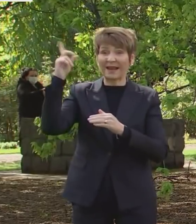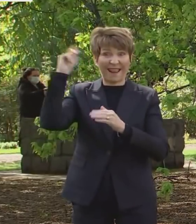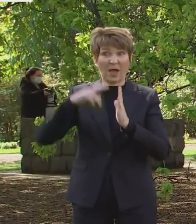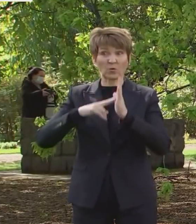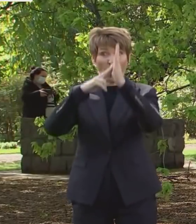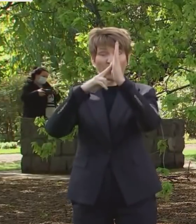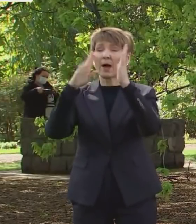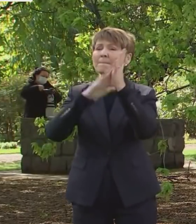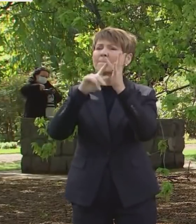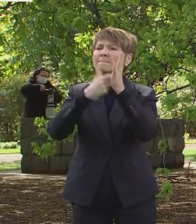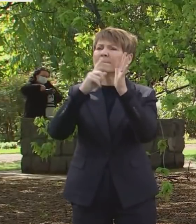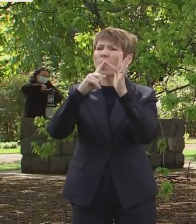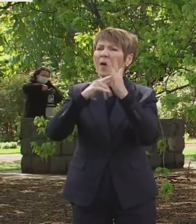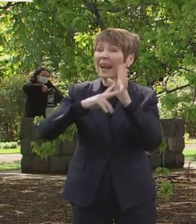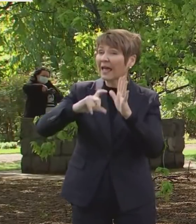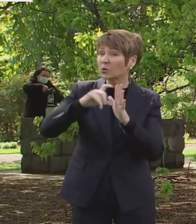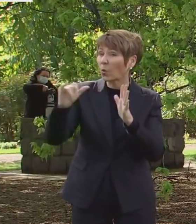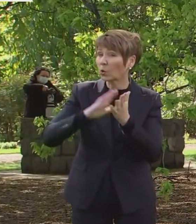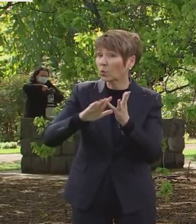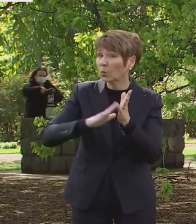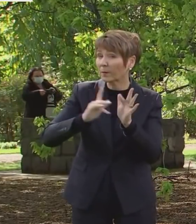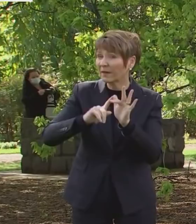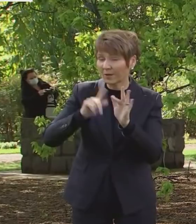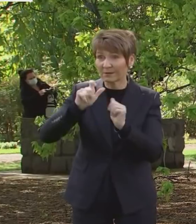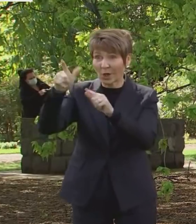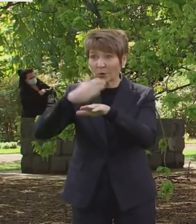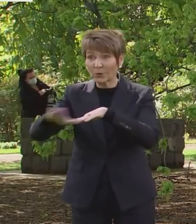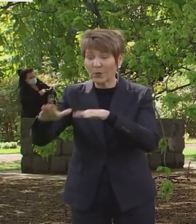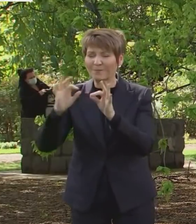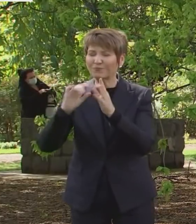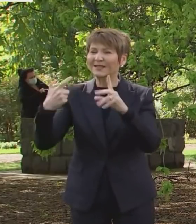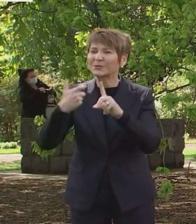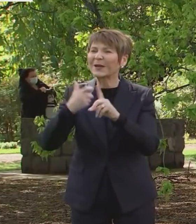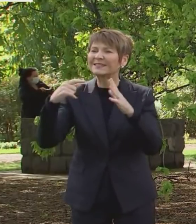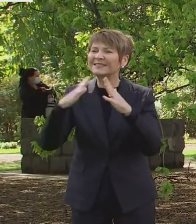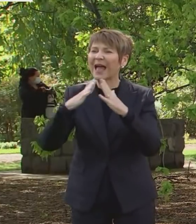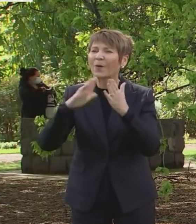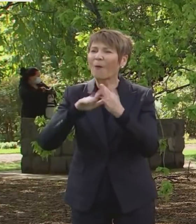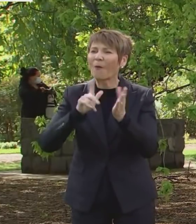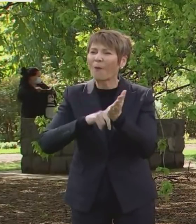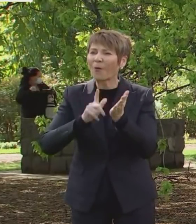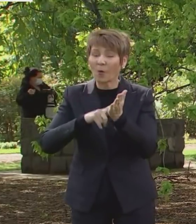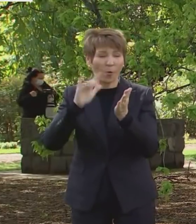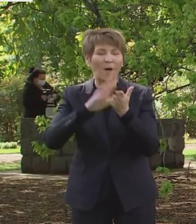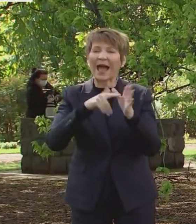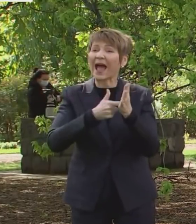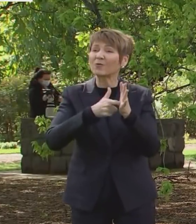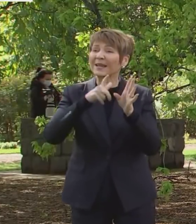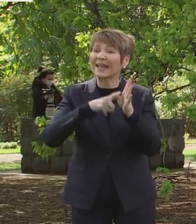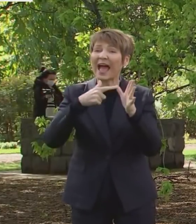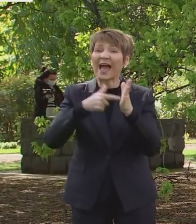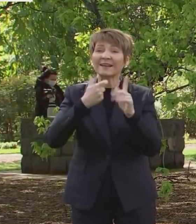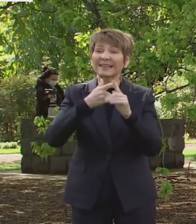in Moreland or in Hume, you can visit the Brunswick Town Hall, the Harry Atkins Centre in